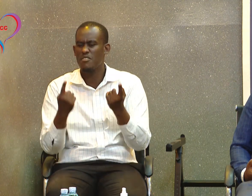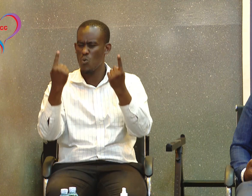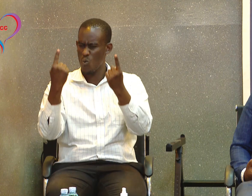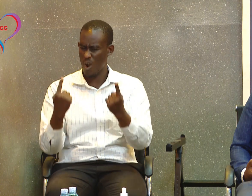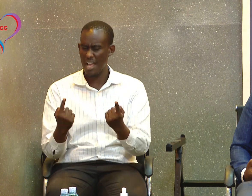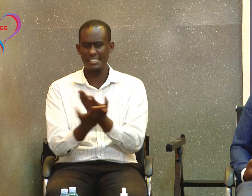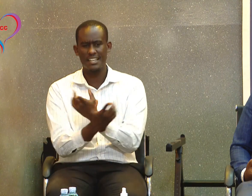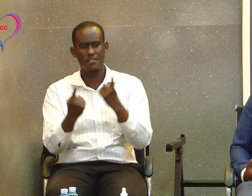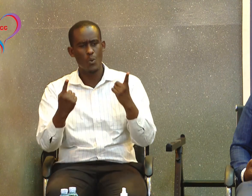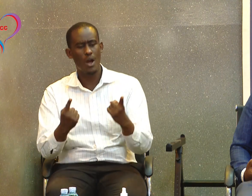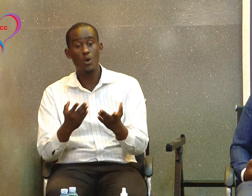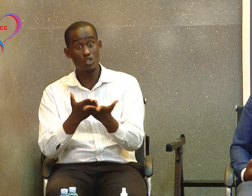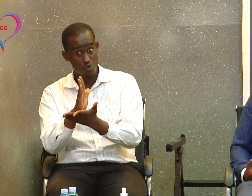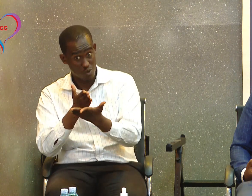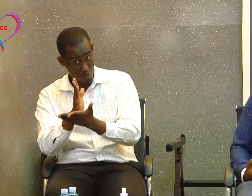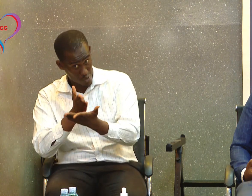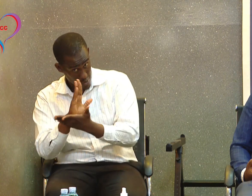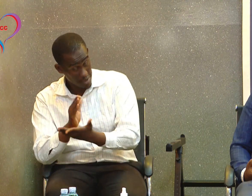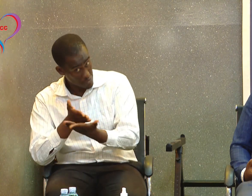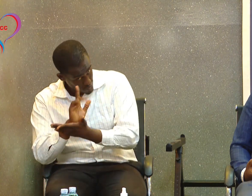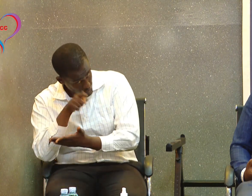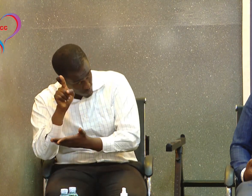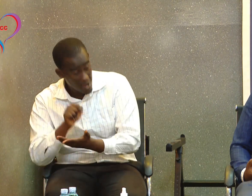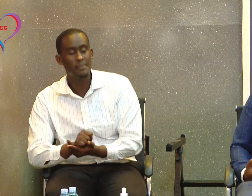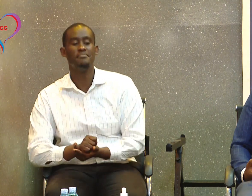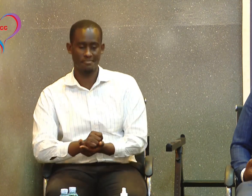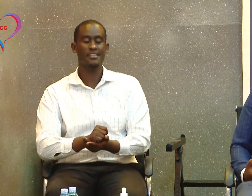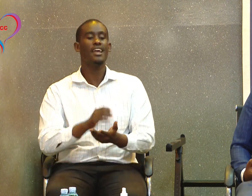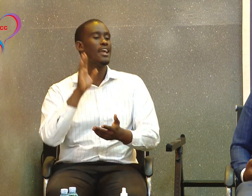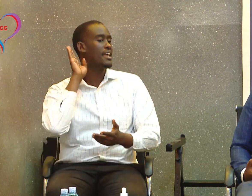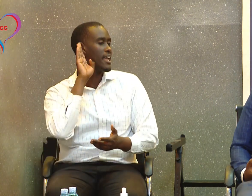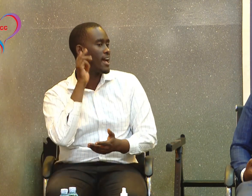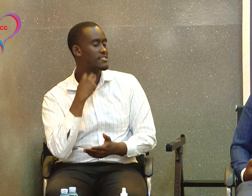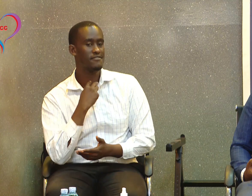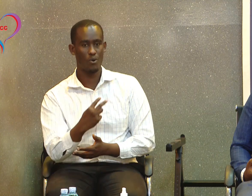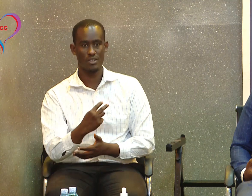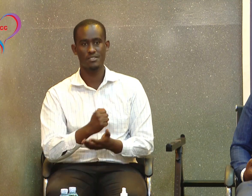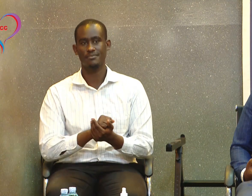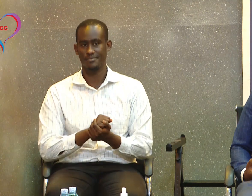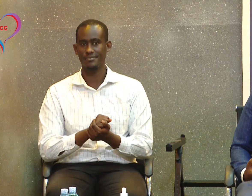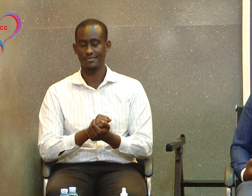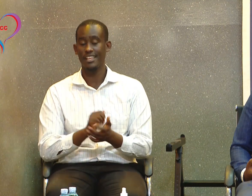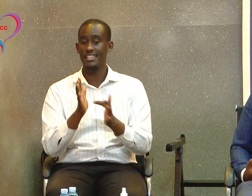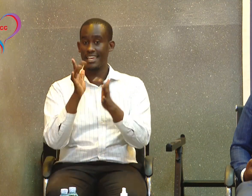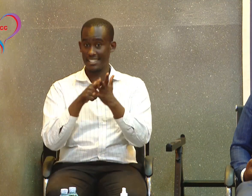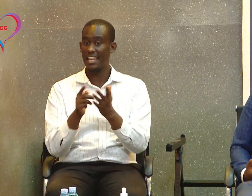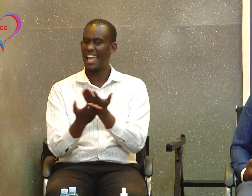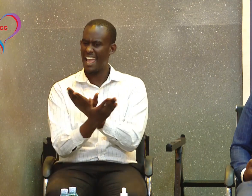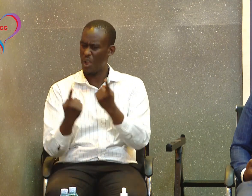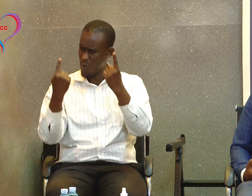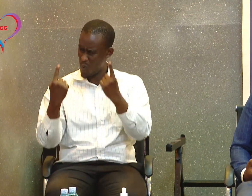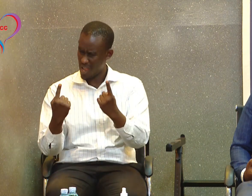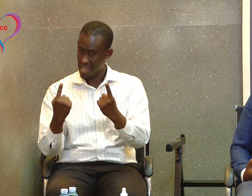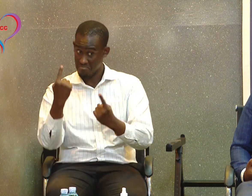awulira amazima eddoboozi lyange aliwulira. Everyone who is of the truth hears my voice. Ng'agamba nti